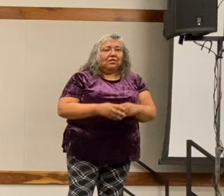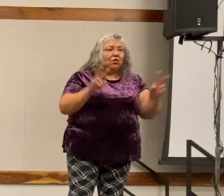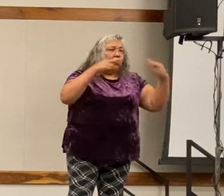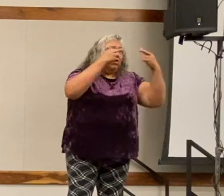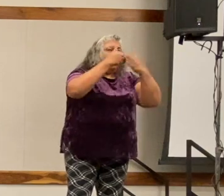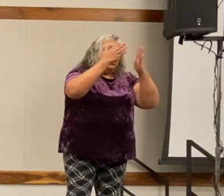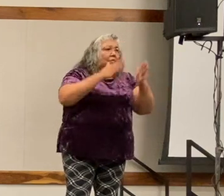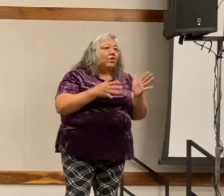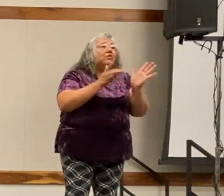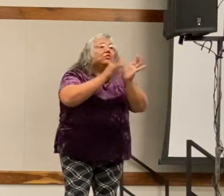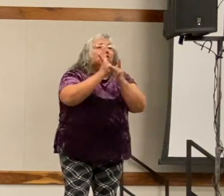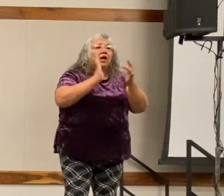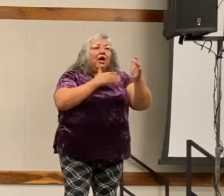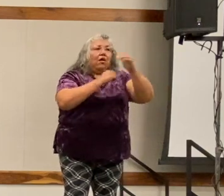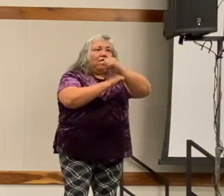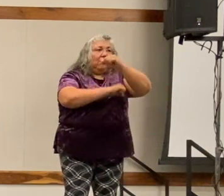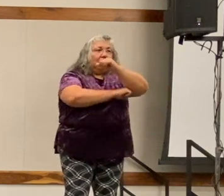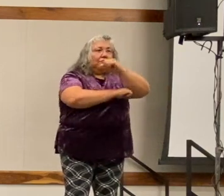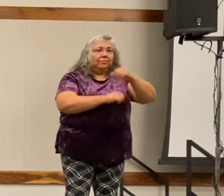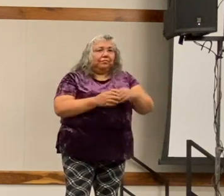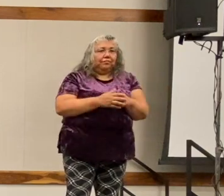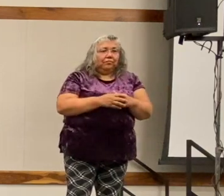neighbor and say, Jesus is our foundation.